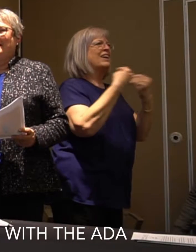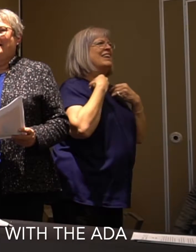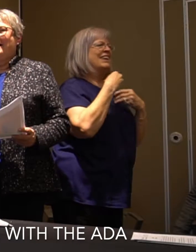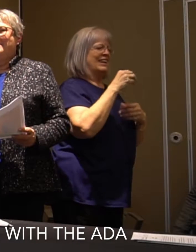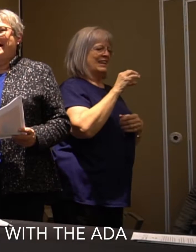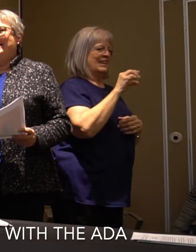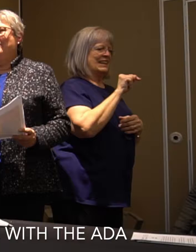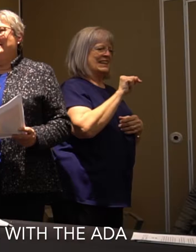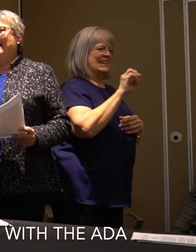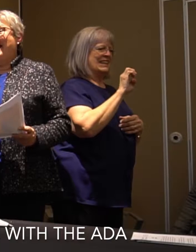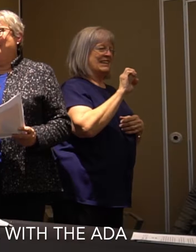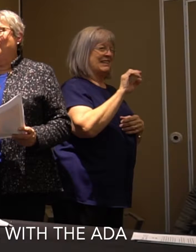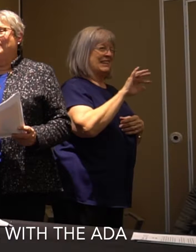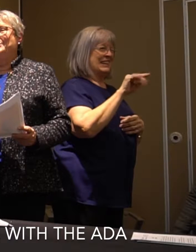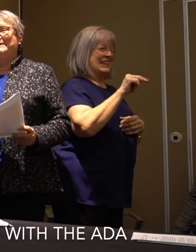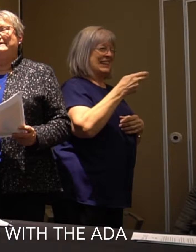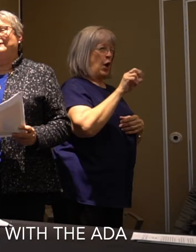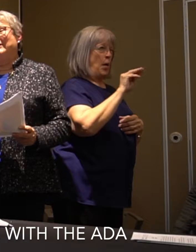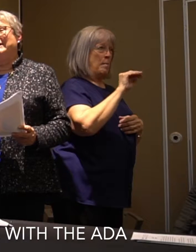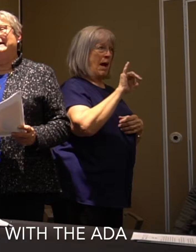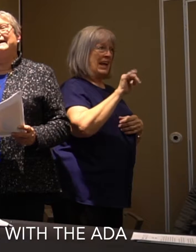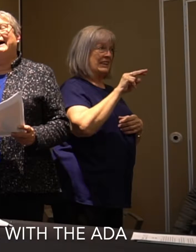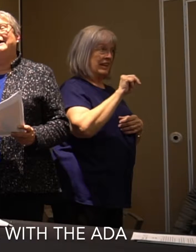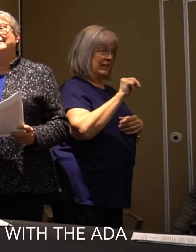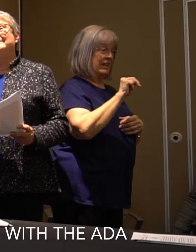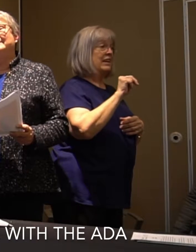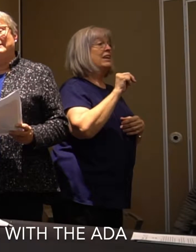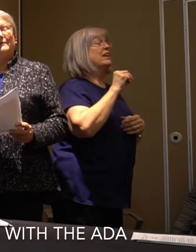terramycin. My hearing has grown to be of